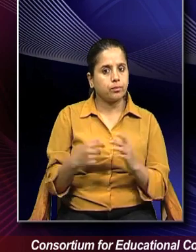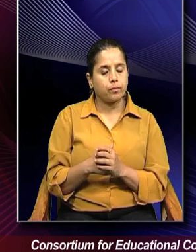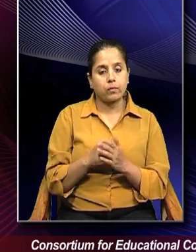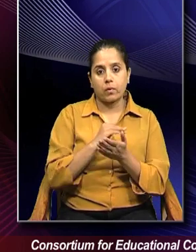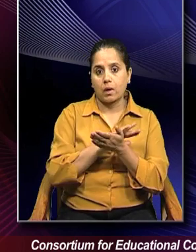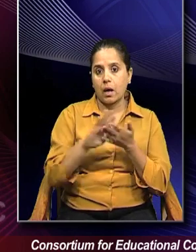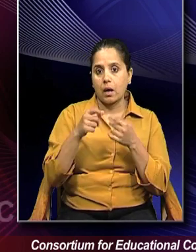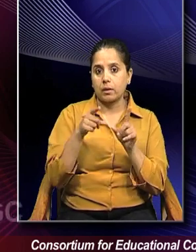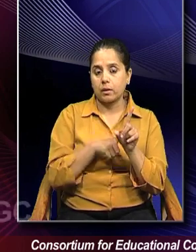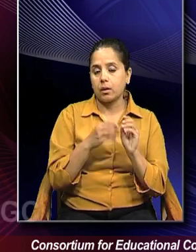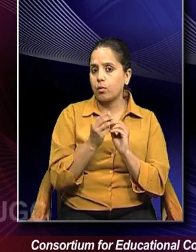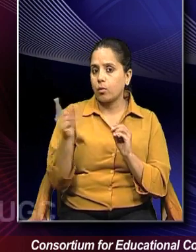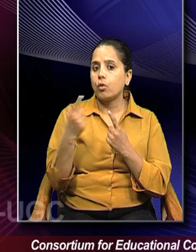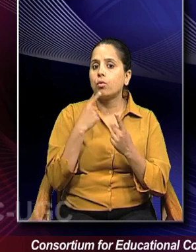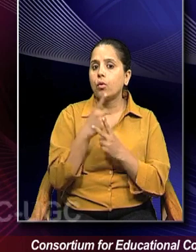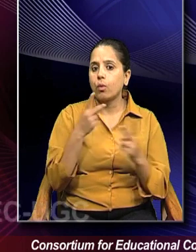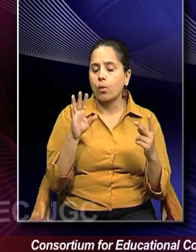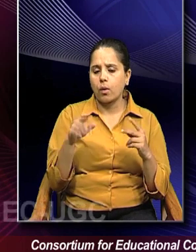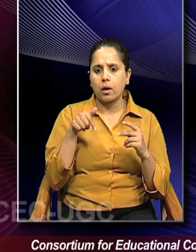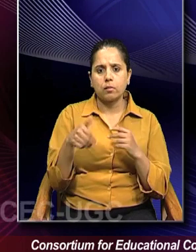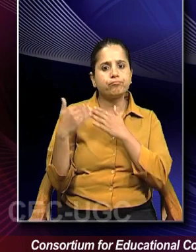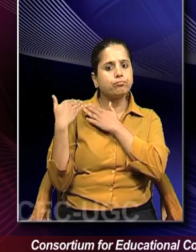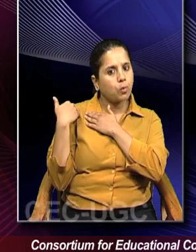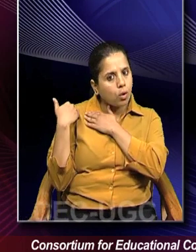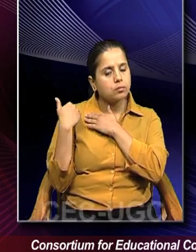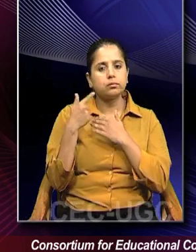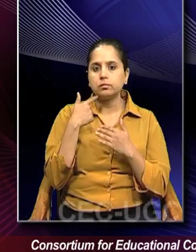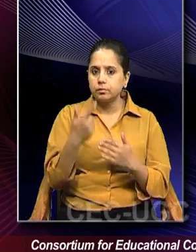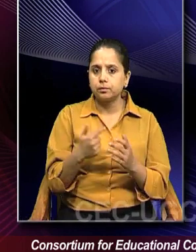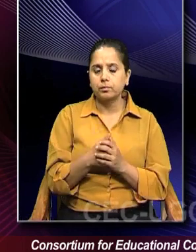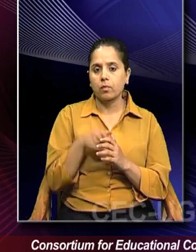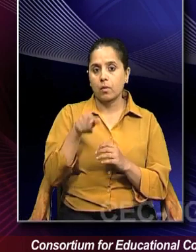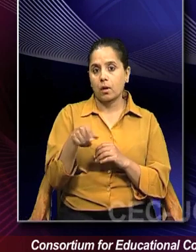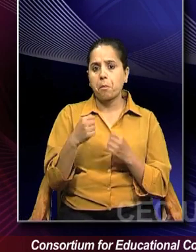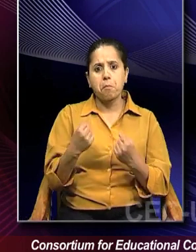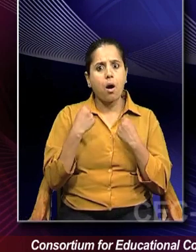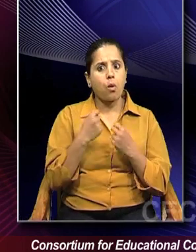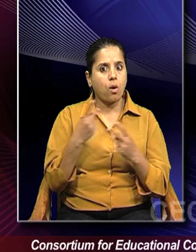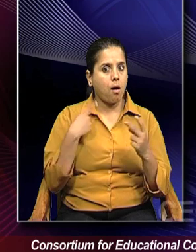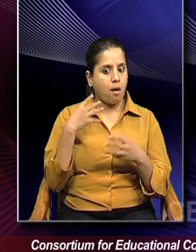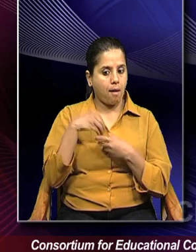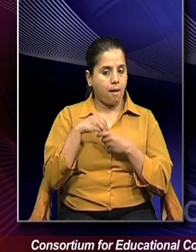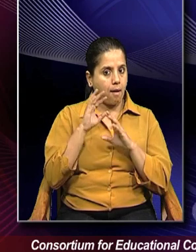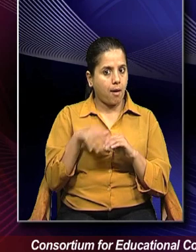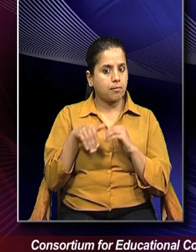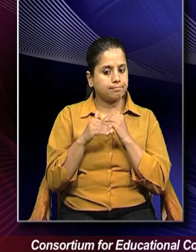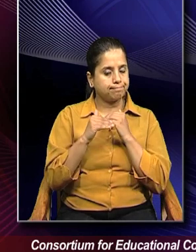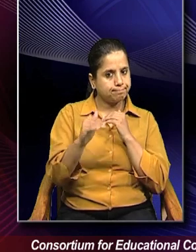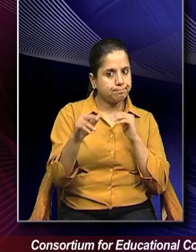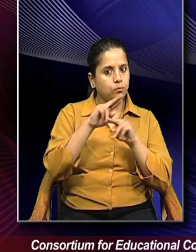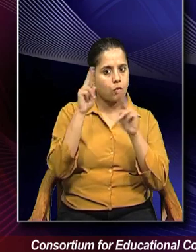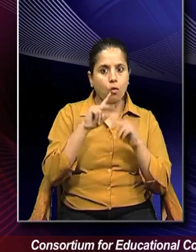Hedley Bull also talks about responsibility of great powers for sustaining the